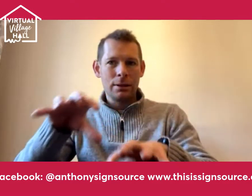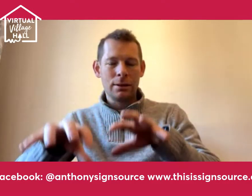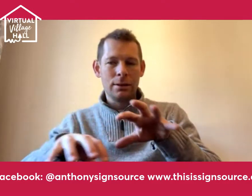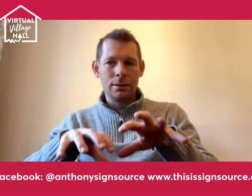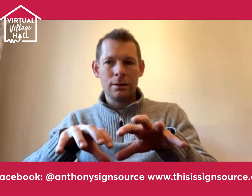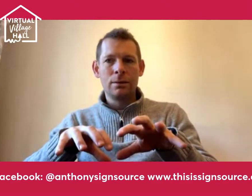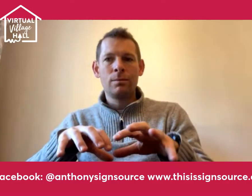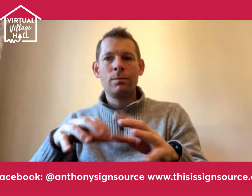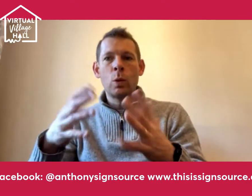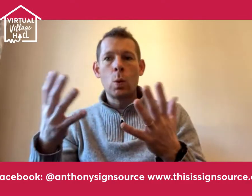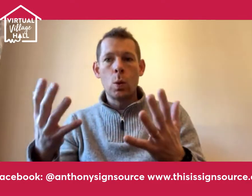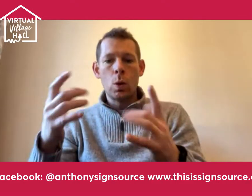animal.